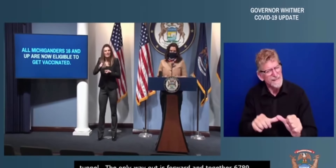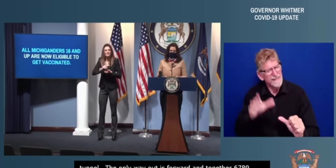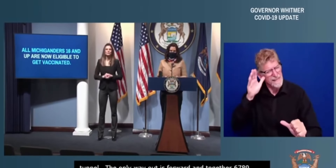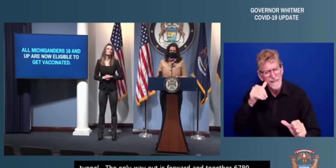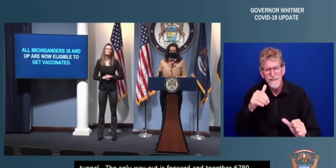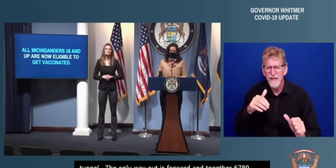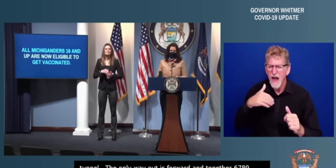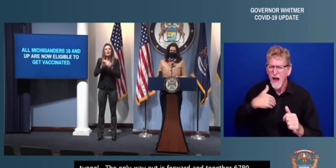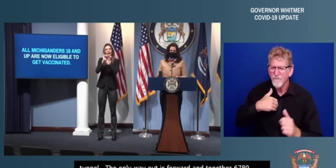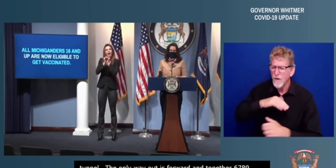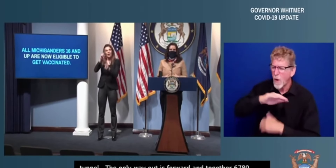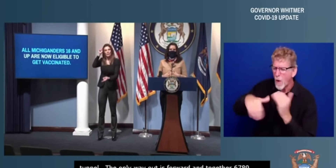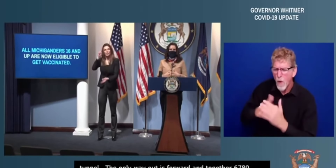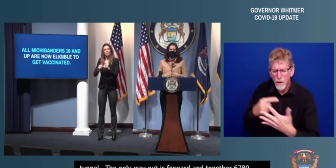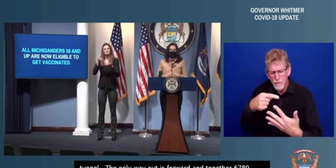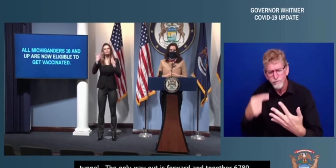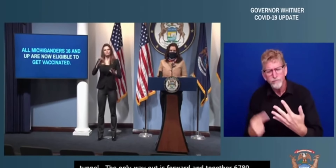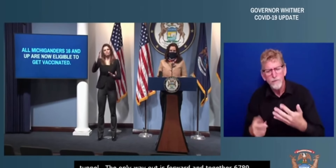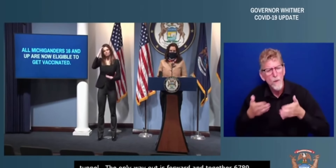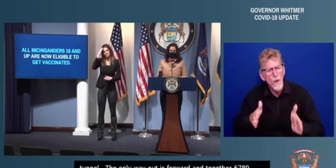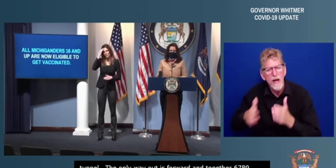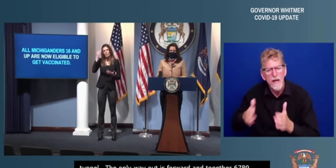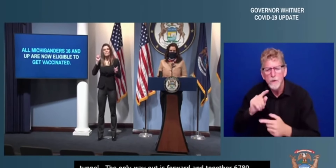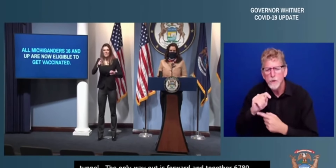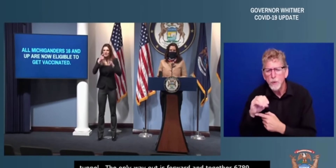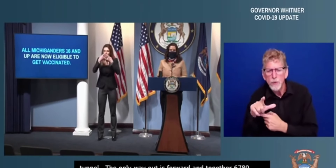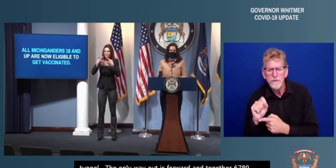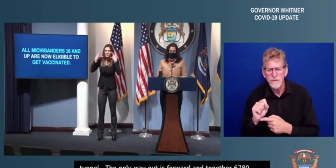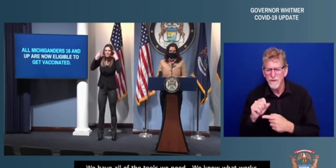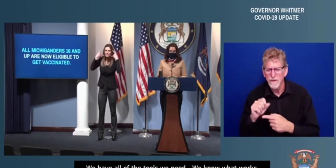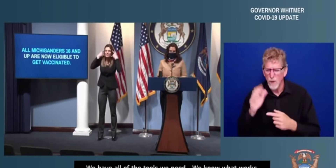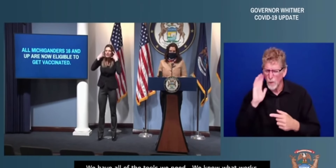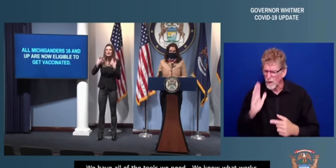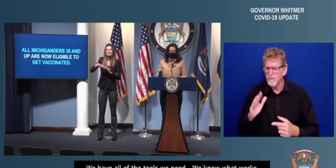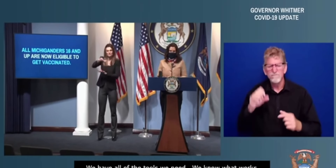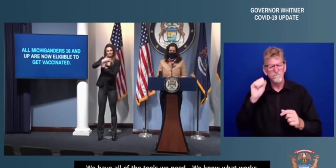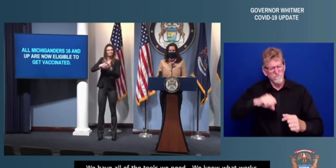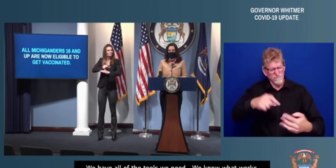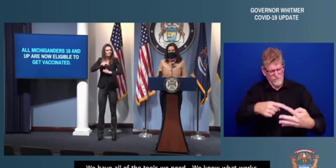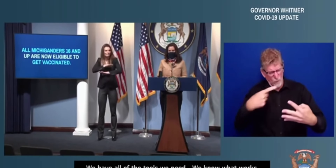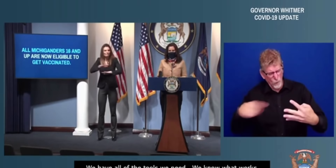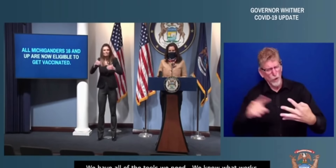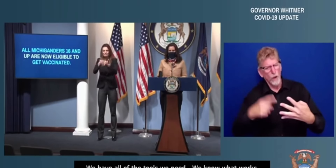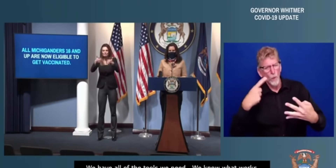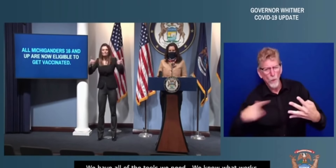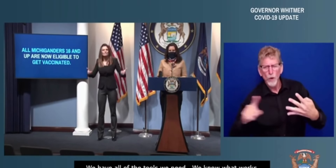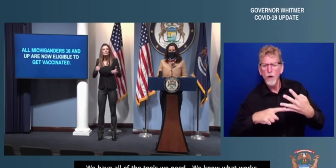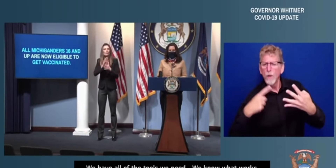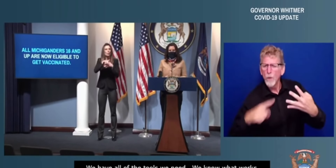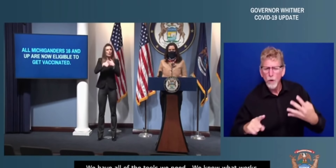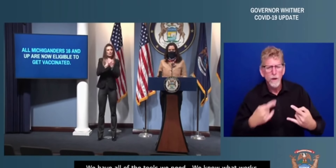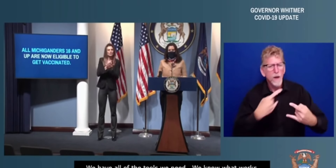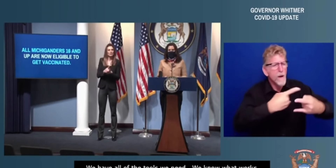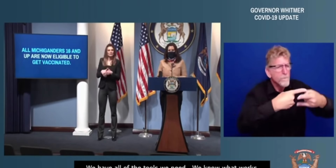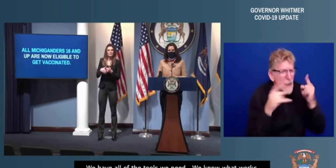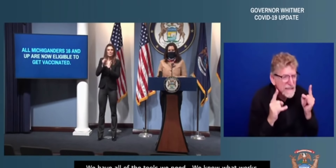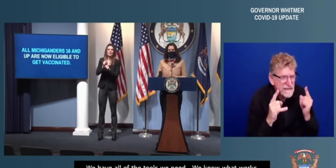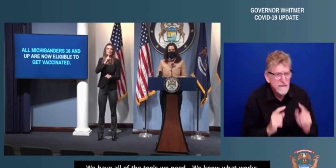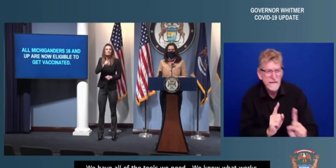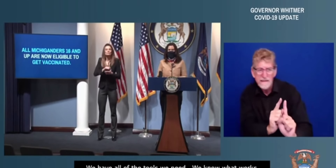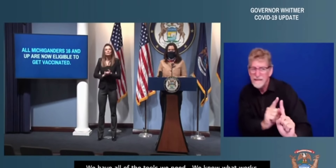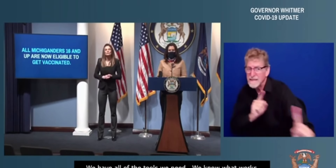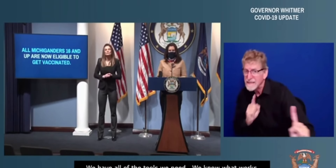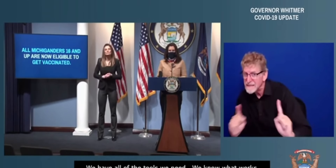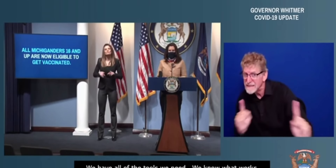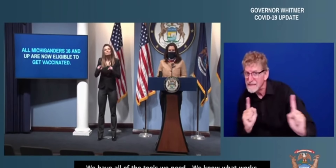what works. We must mask up, socially distance, wash our hands, stay home when we're sick, and